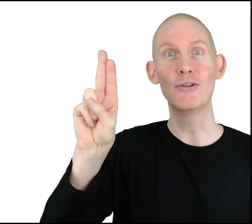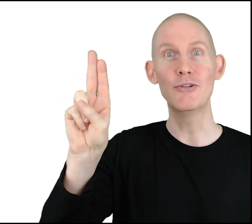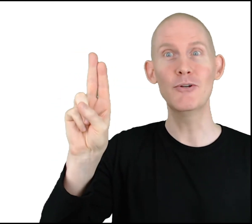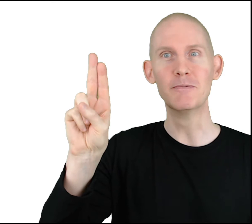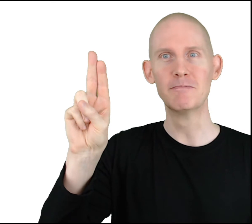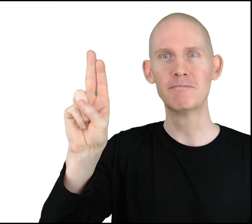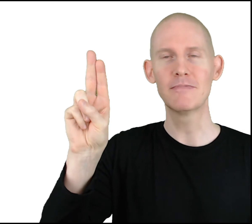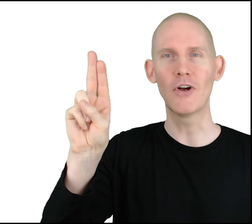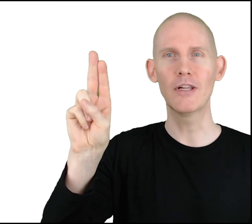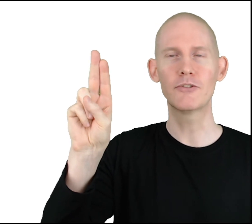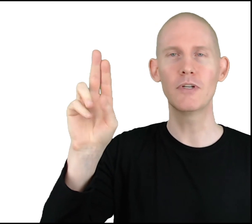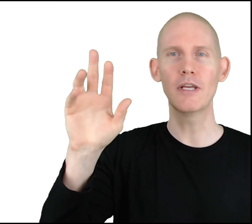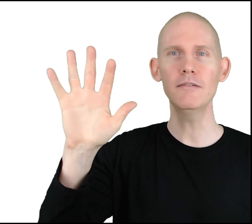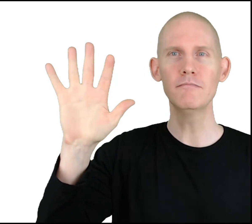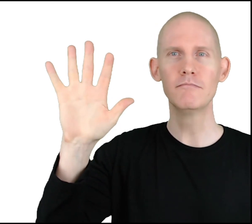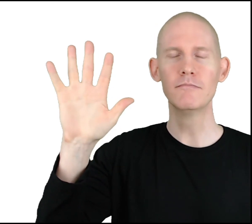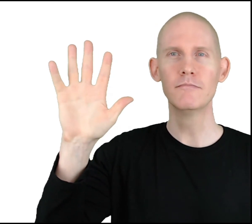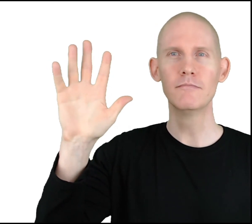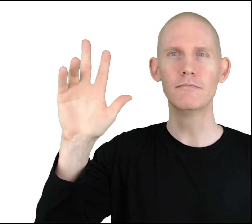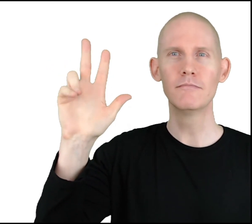U. All right, let's do it again.